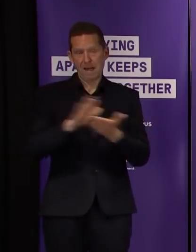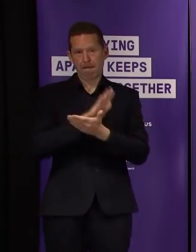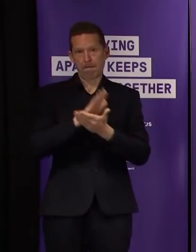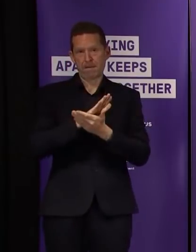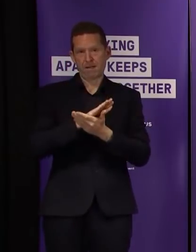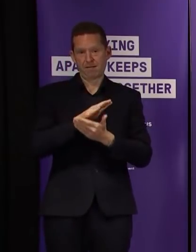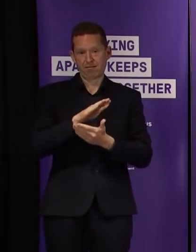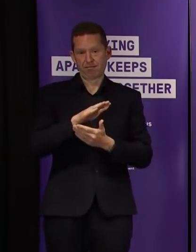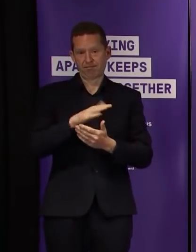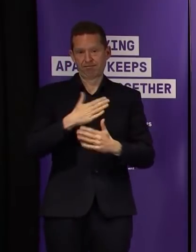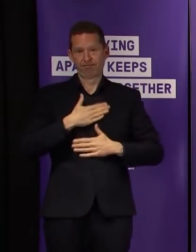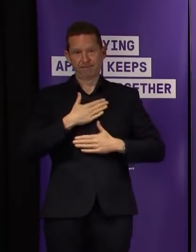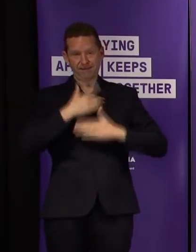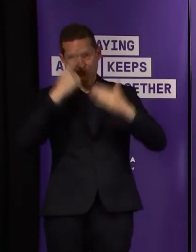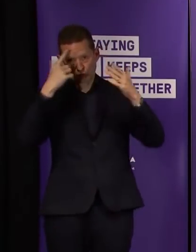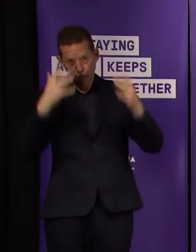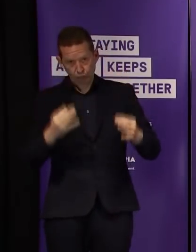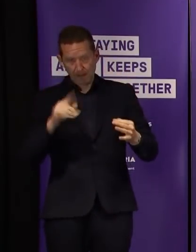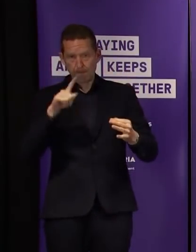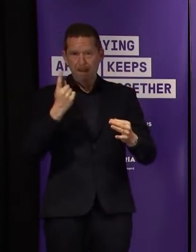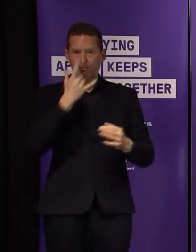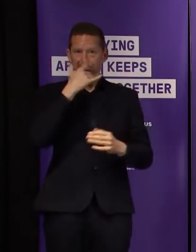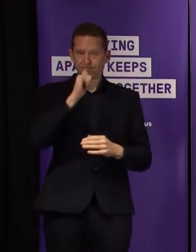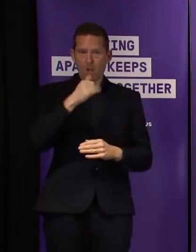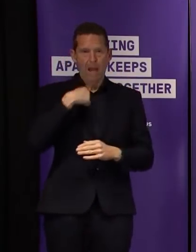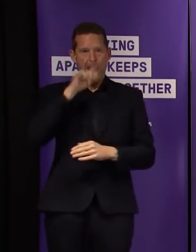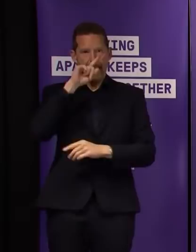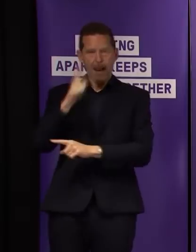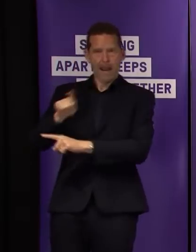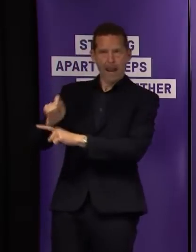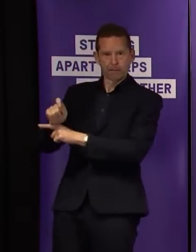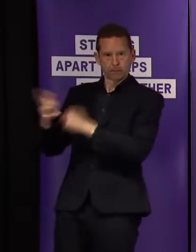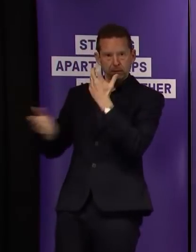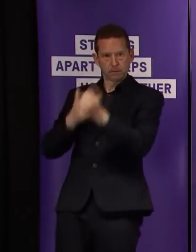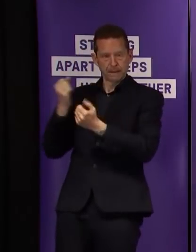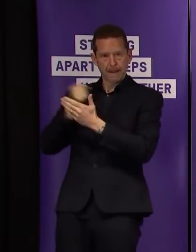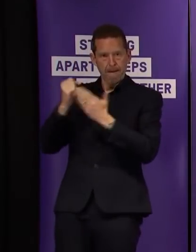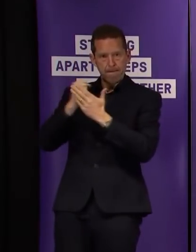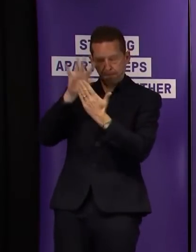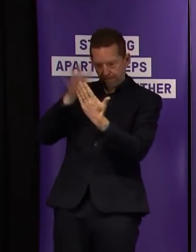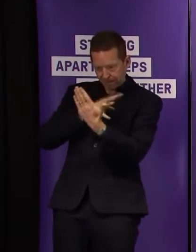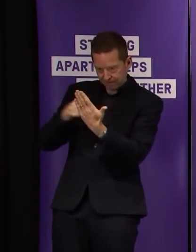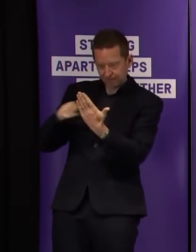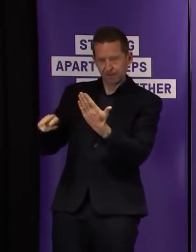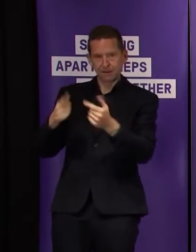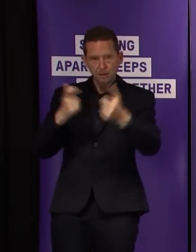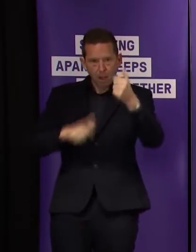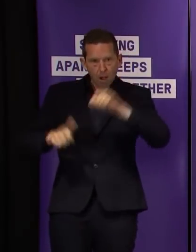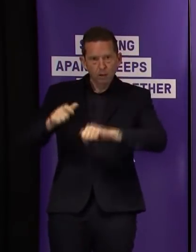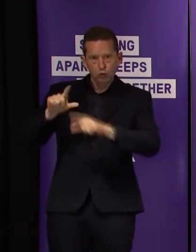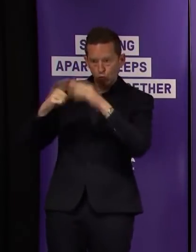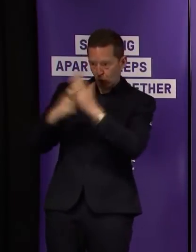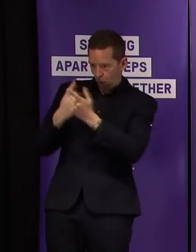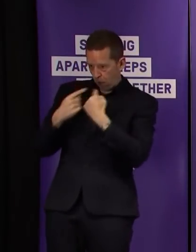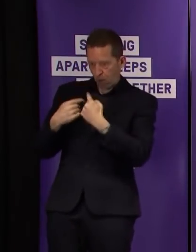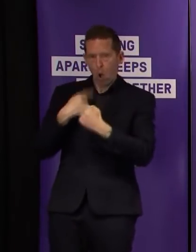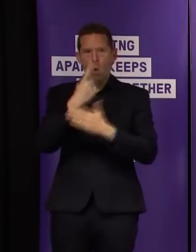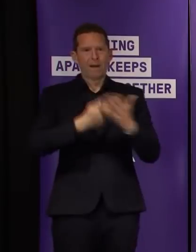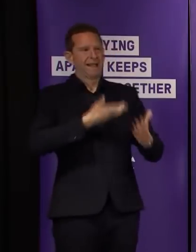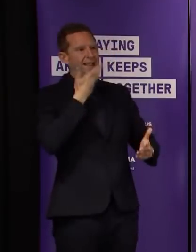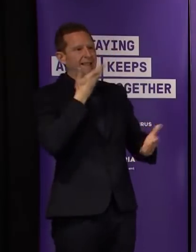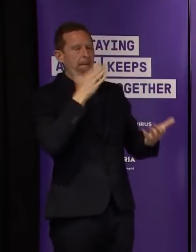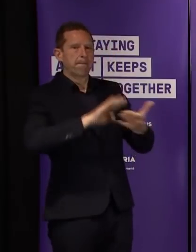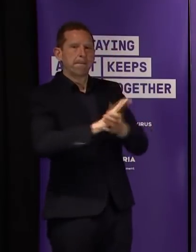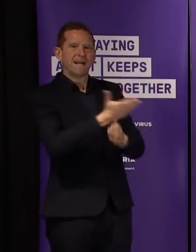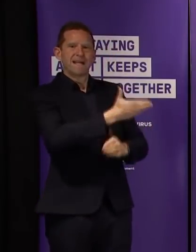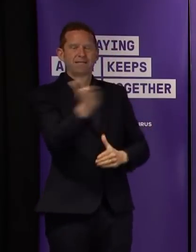I don't have the luxury of ignoring the data and the science and the medical advice and just saying what people want to hear. That would be